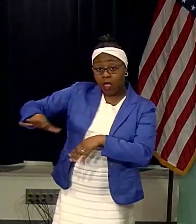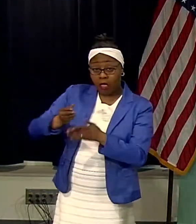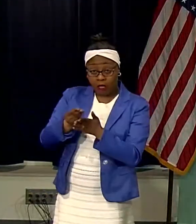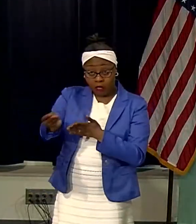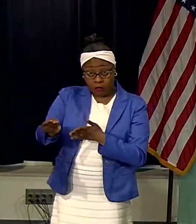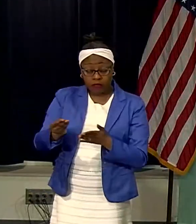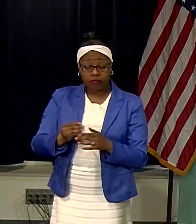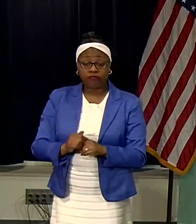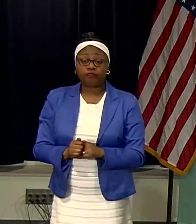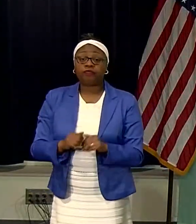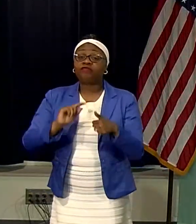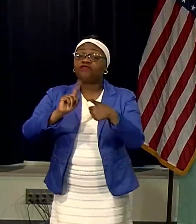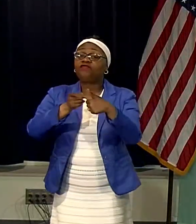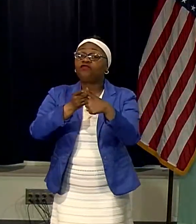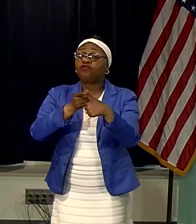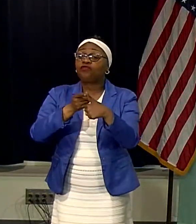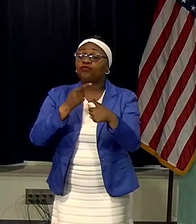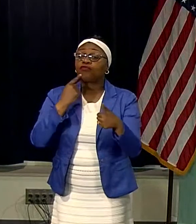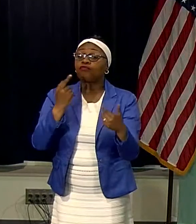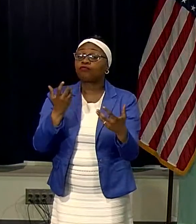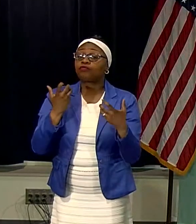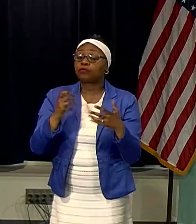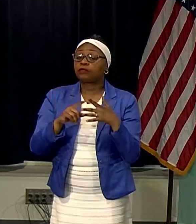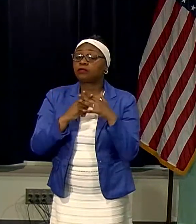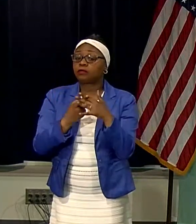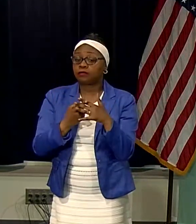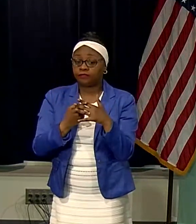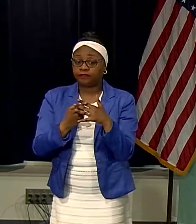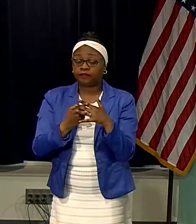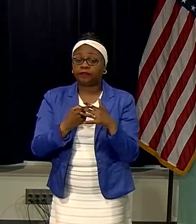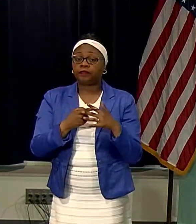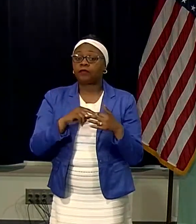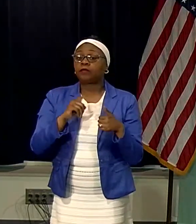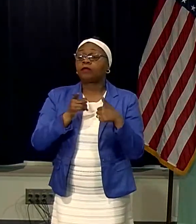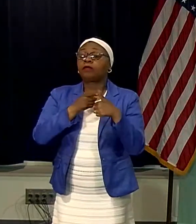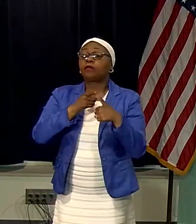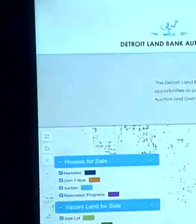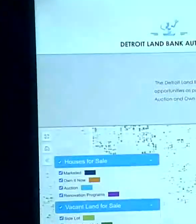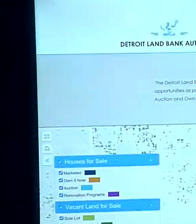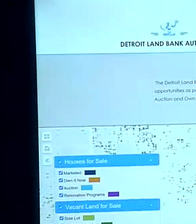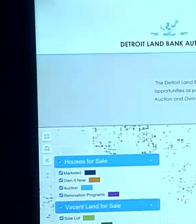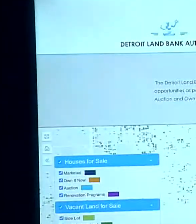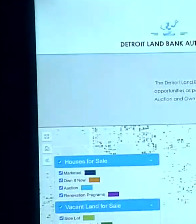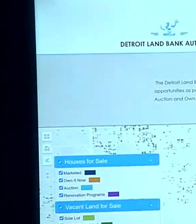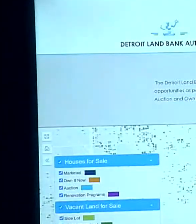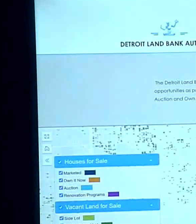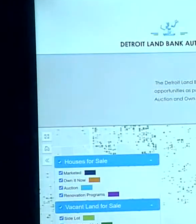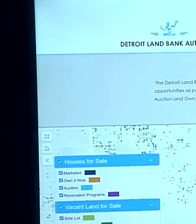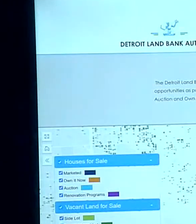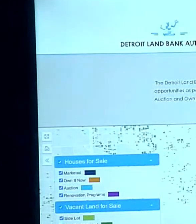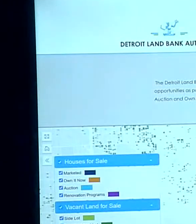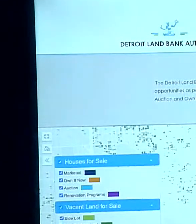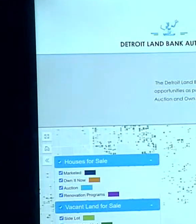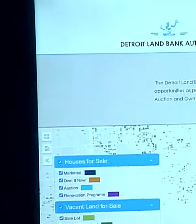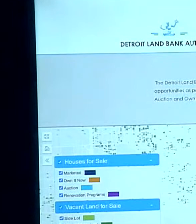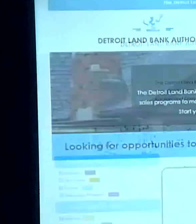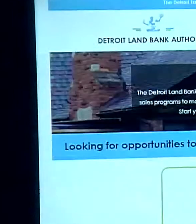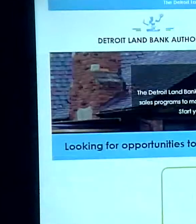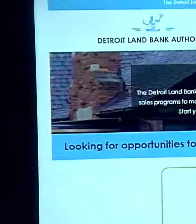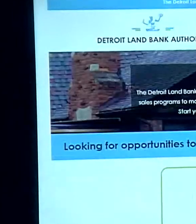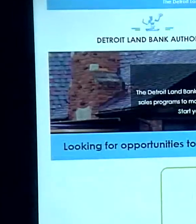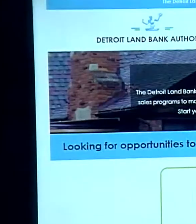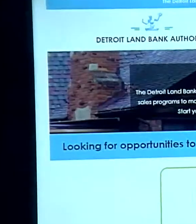So first, I want to start off with our homepage. If you go to our homepage, you will be able to